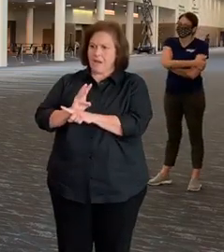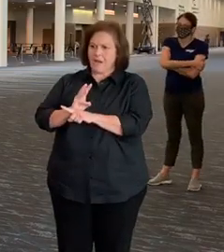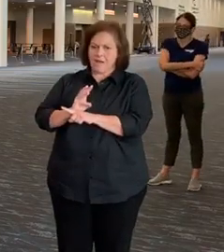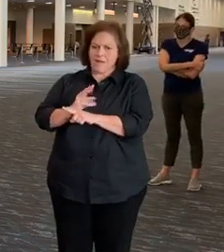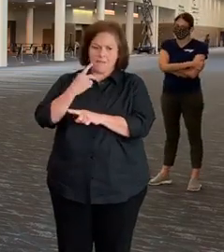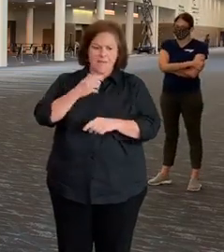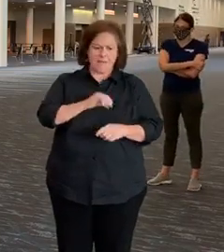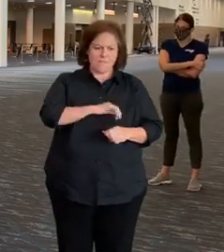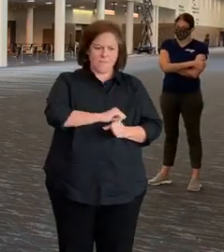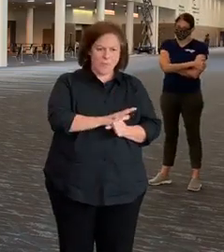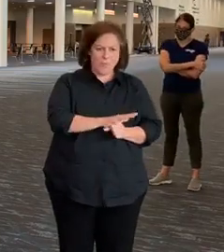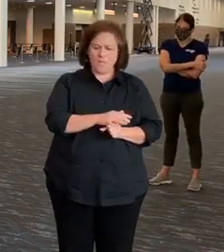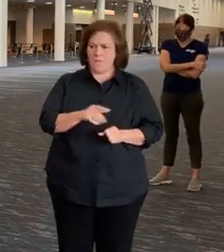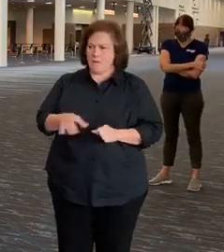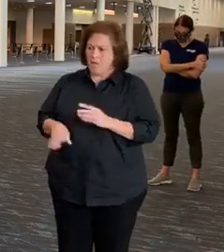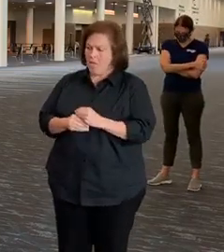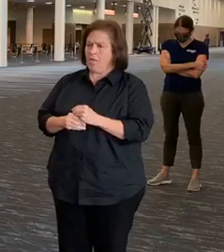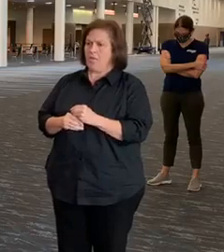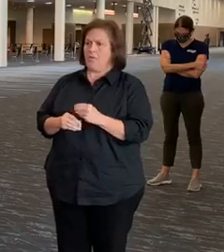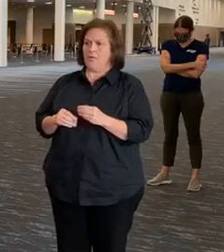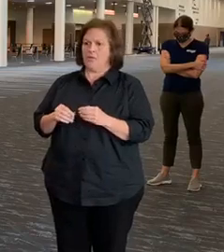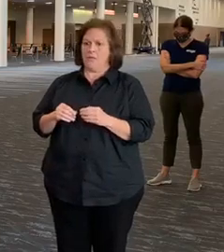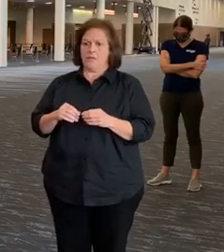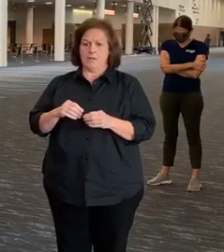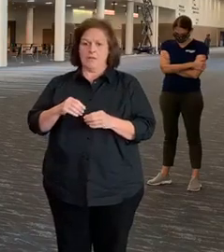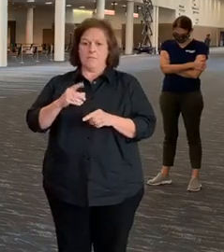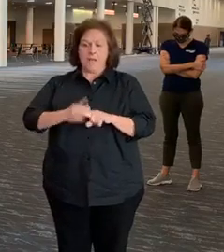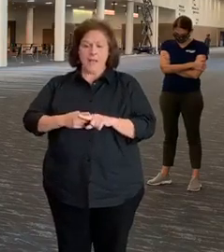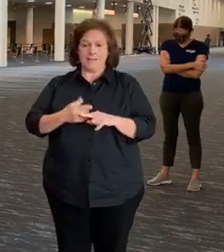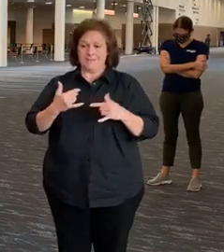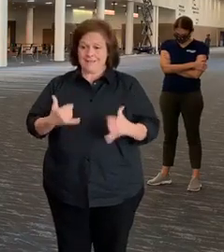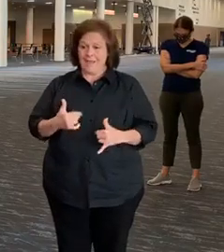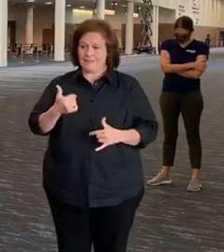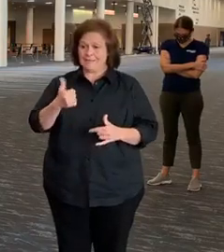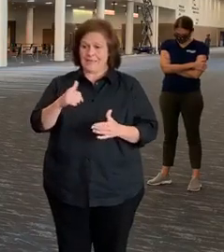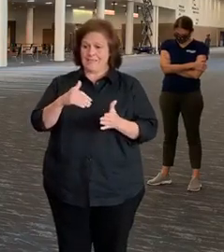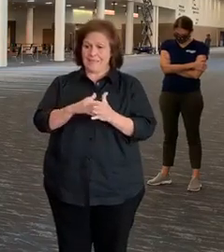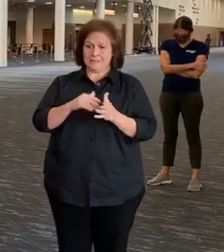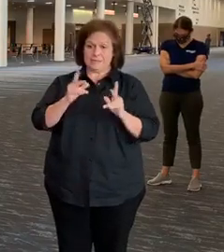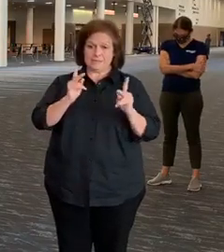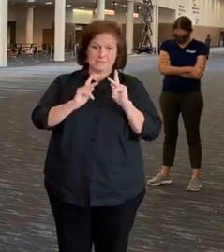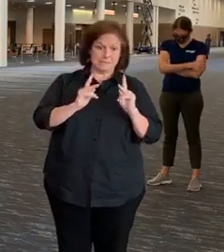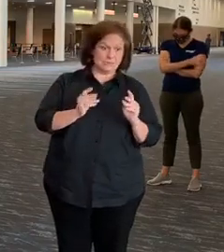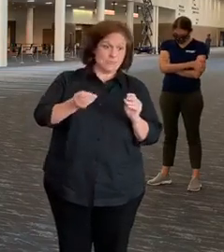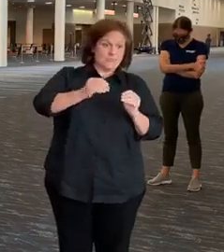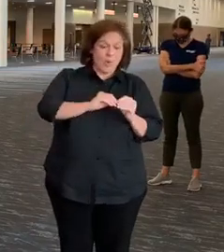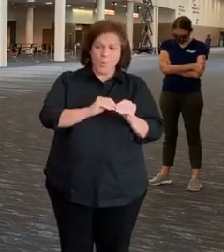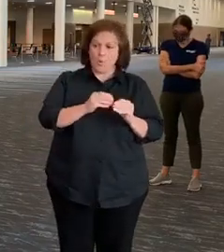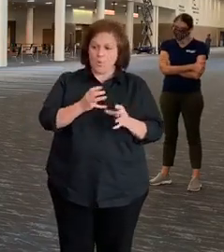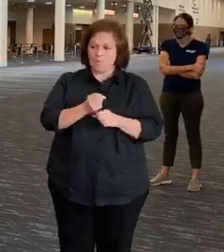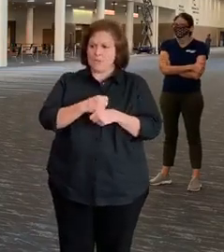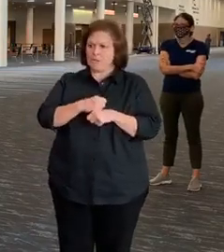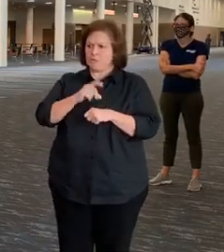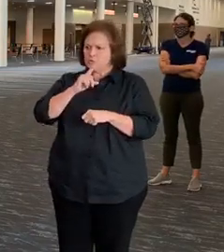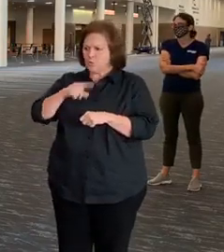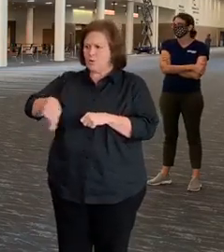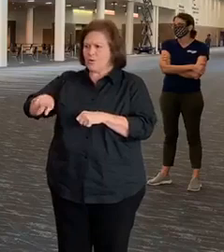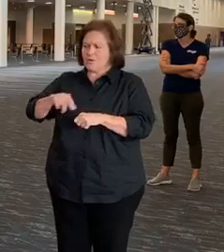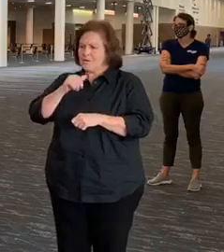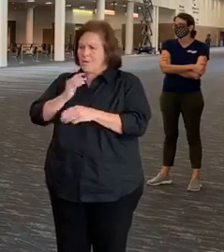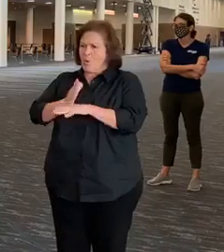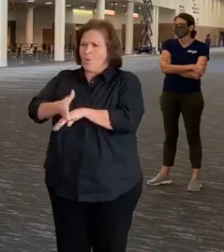But absolutely, when you have an additional 10,000 people, we want to make sure that, again, the evacuees get